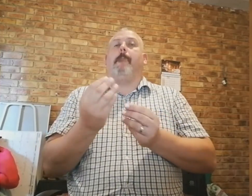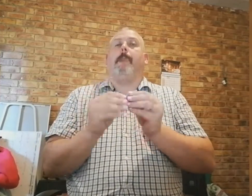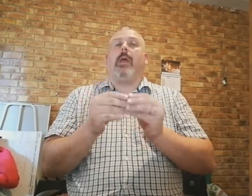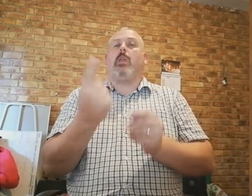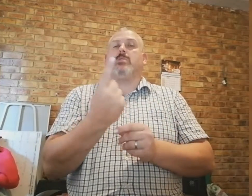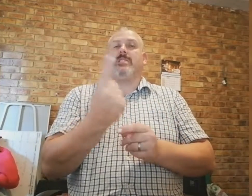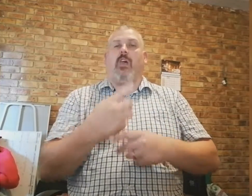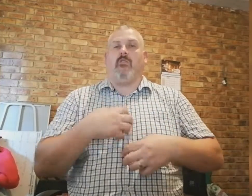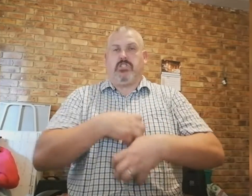make yourself.